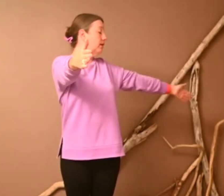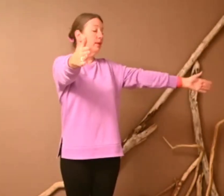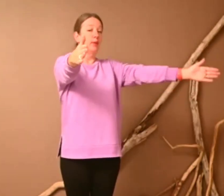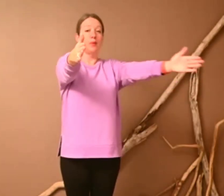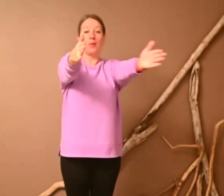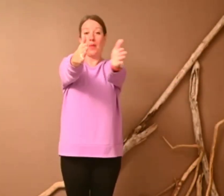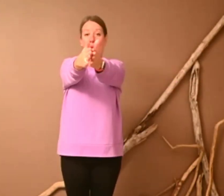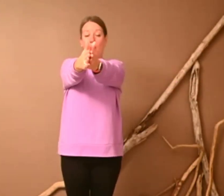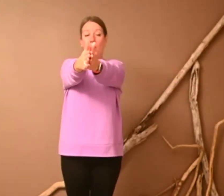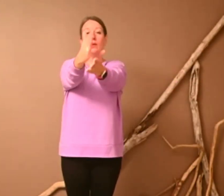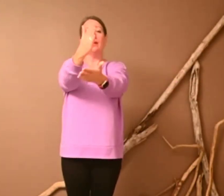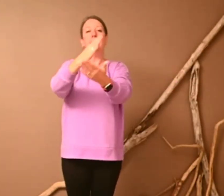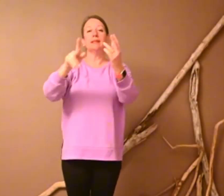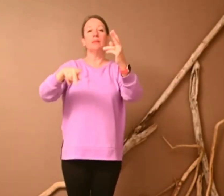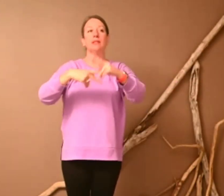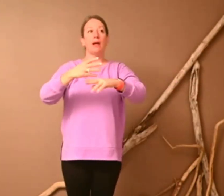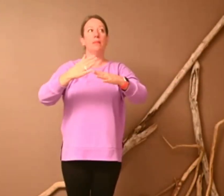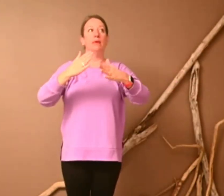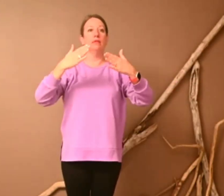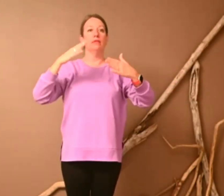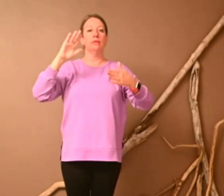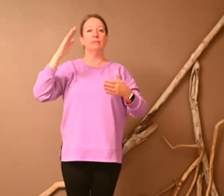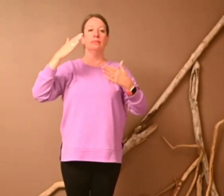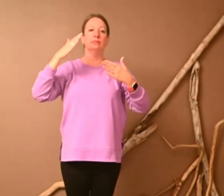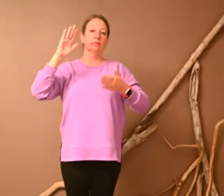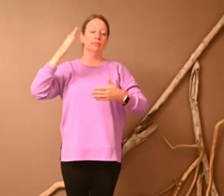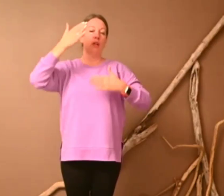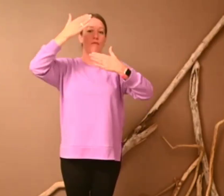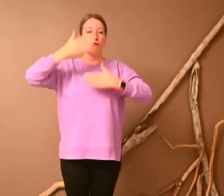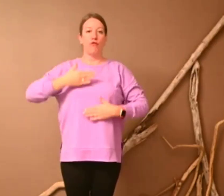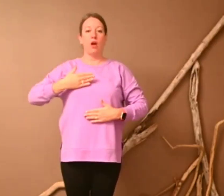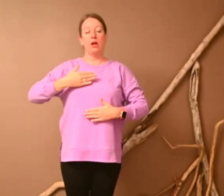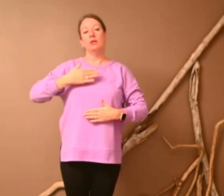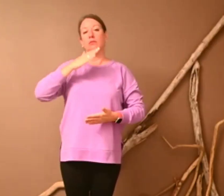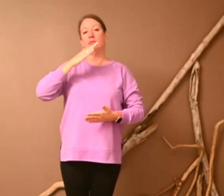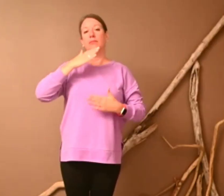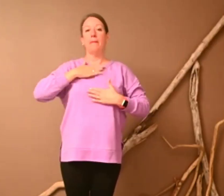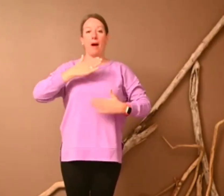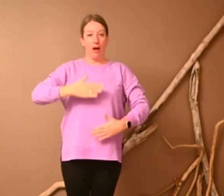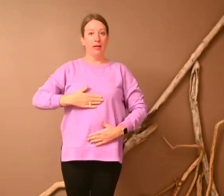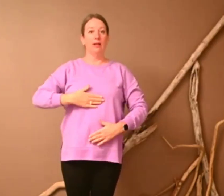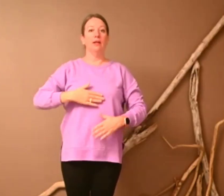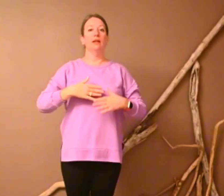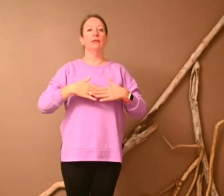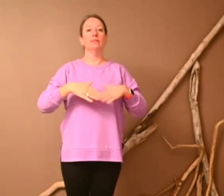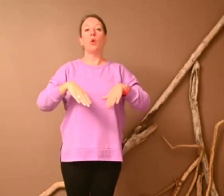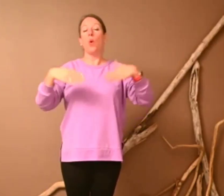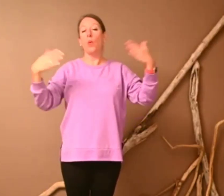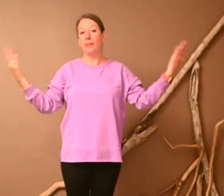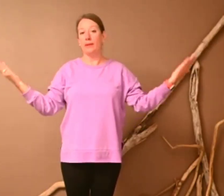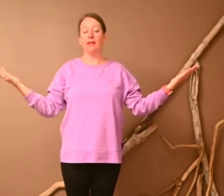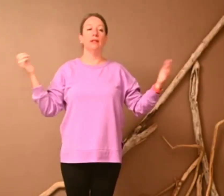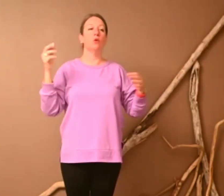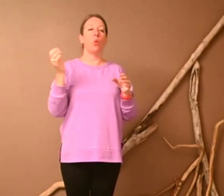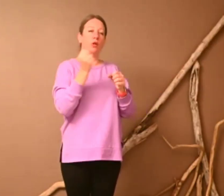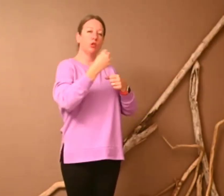at center. And again, maybe opening and reaching back behind you. So maybe some sort of front